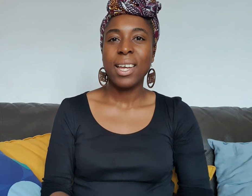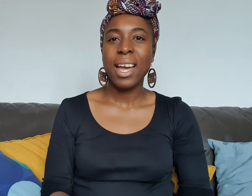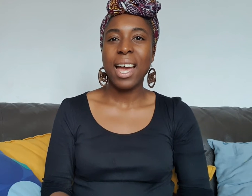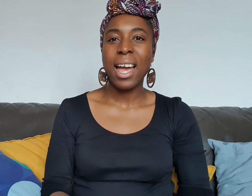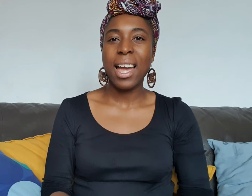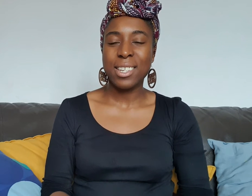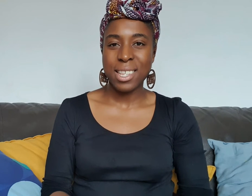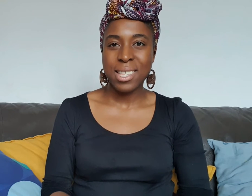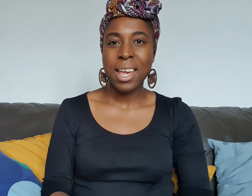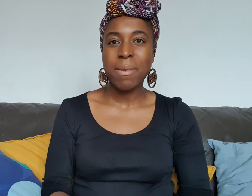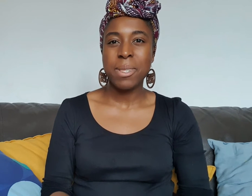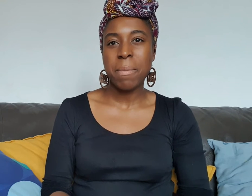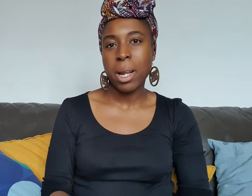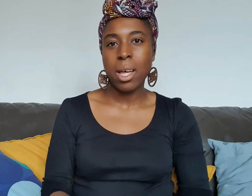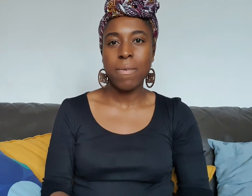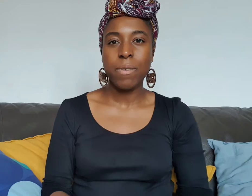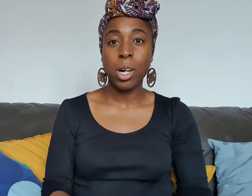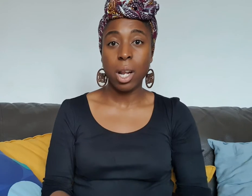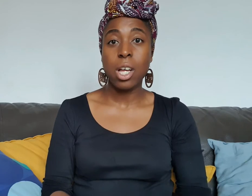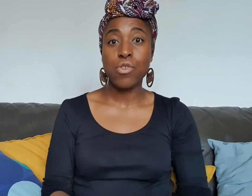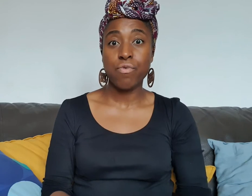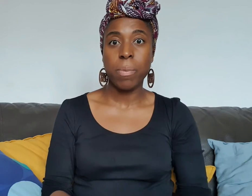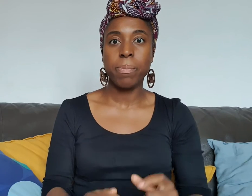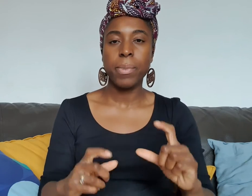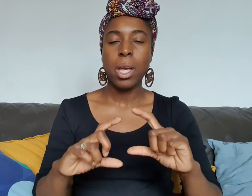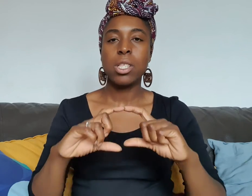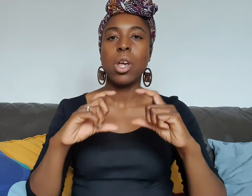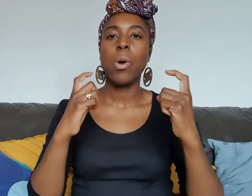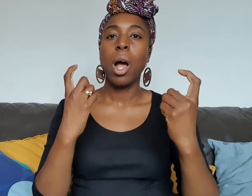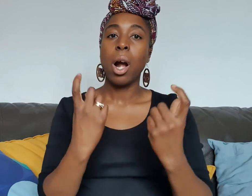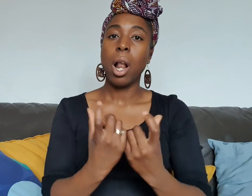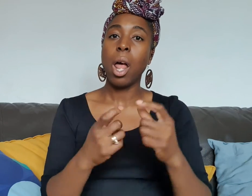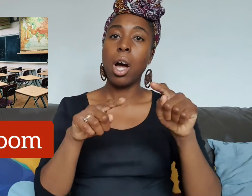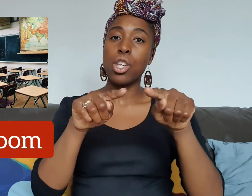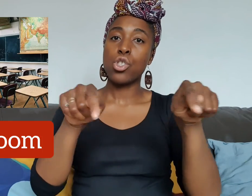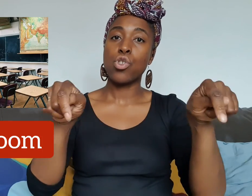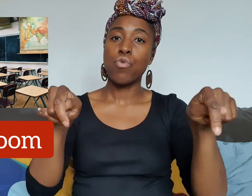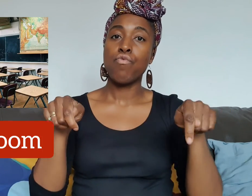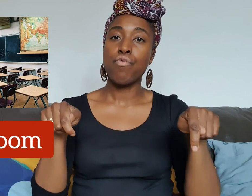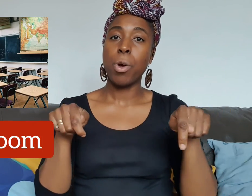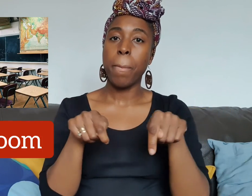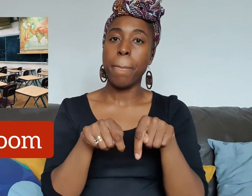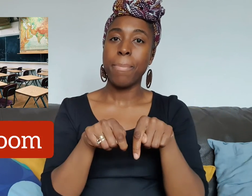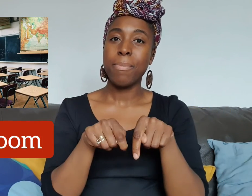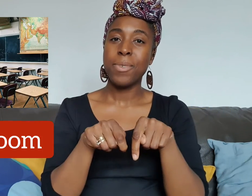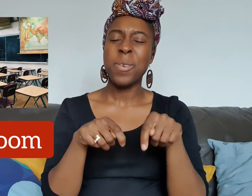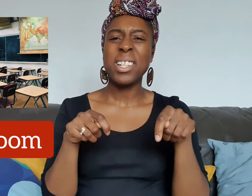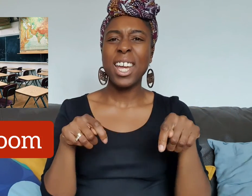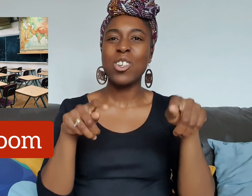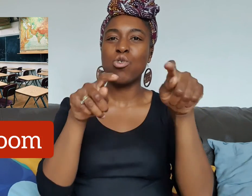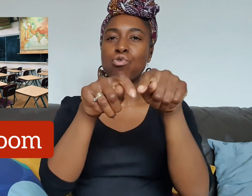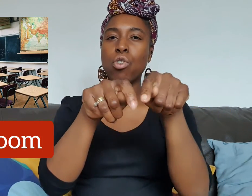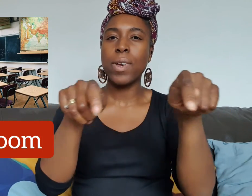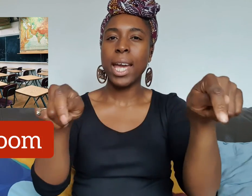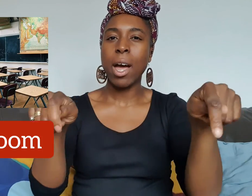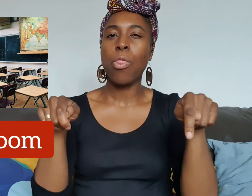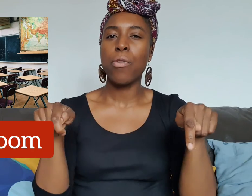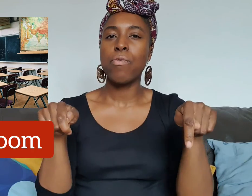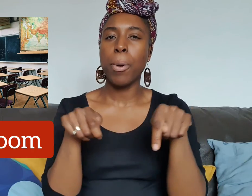And the same similar for classroom. So classroom. So it's like you're drawing out the room.